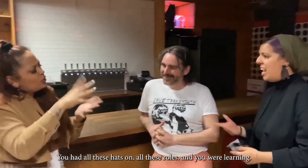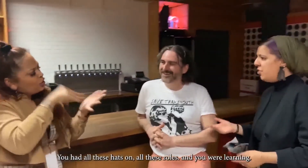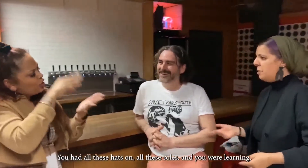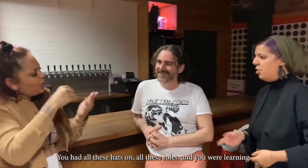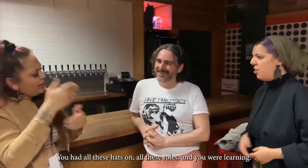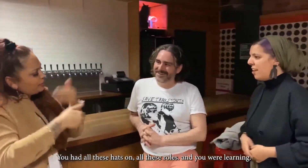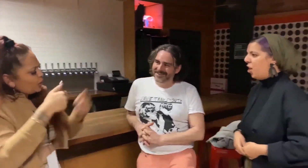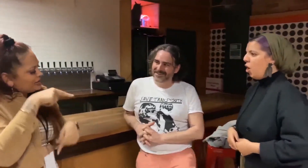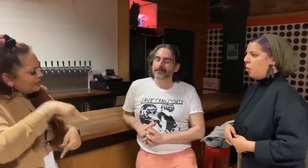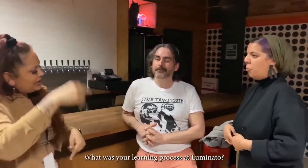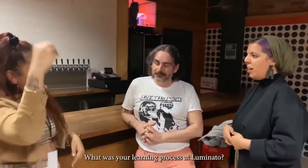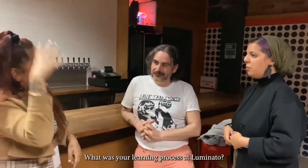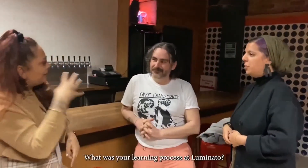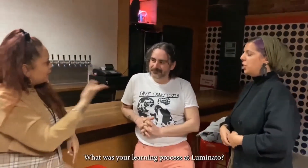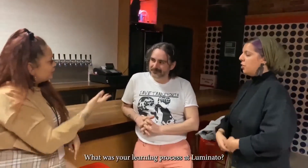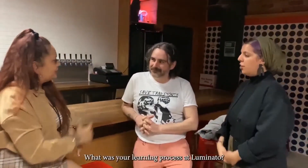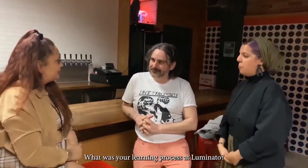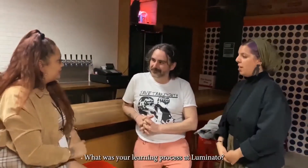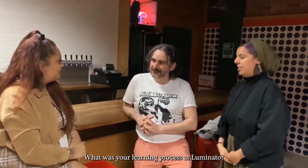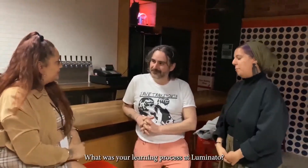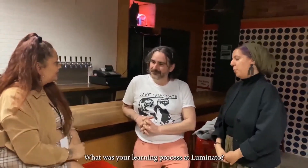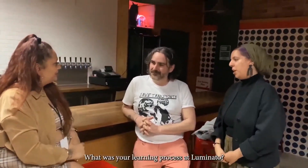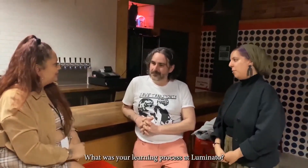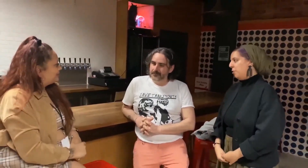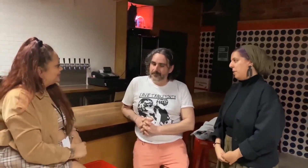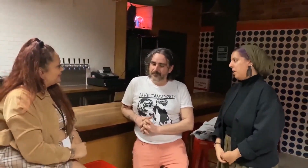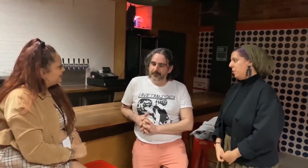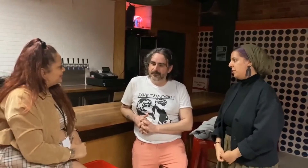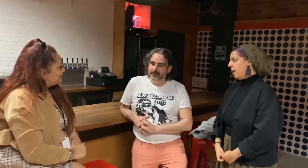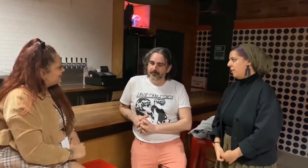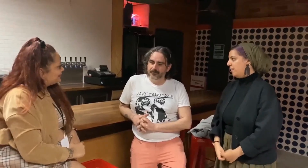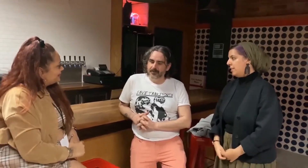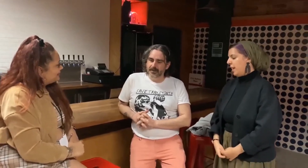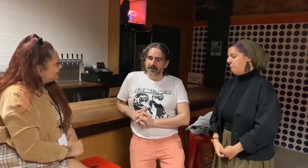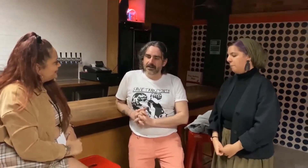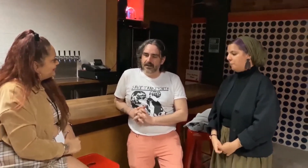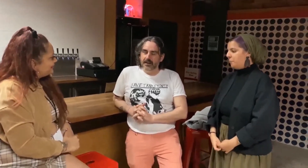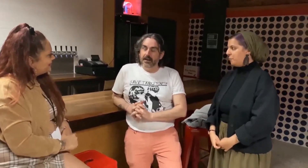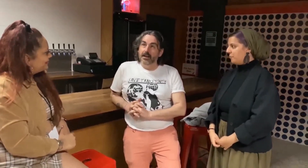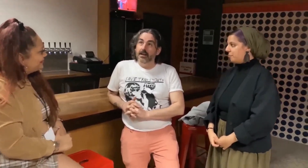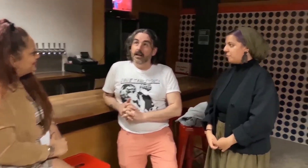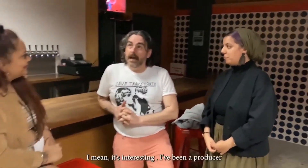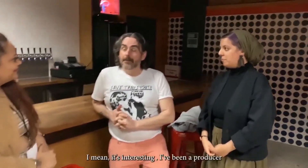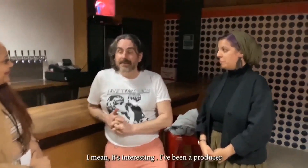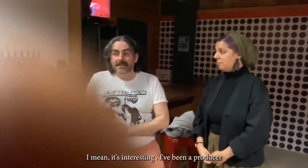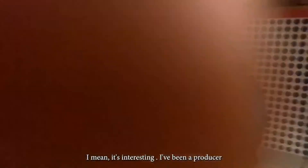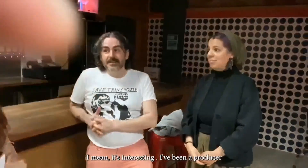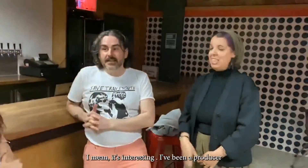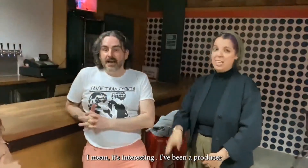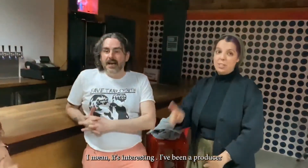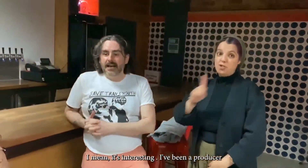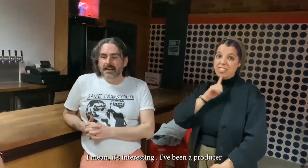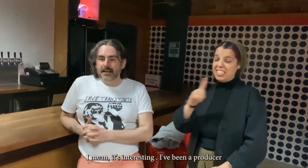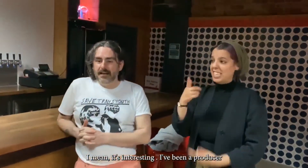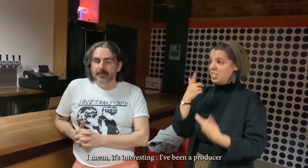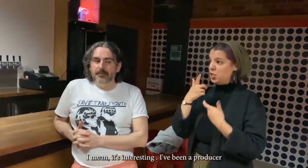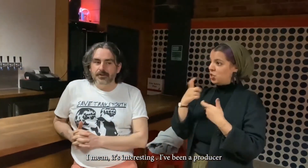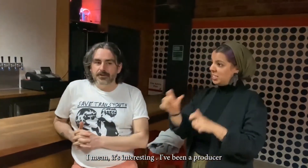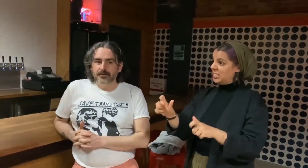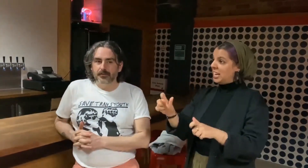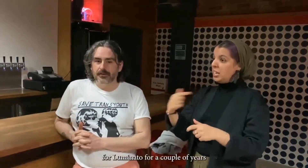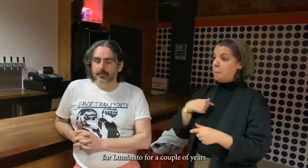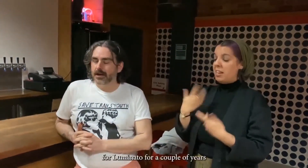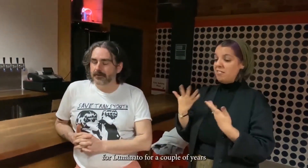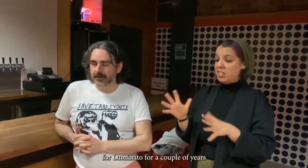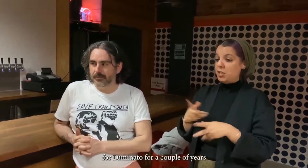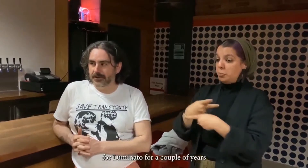these roles, and you've been learning. What was your learning process that worked with Luminato this time? I mean, it's interesting. I have been a